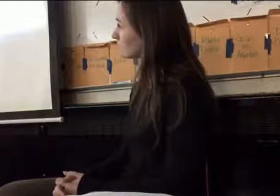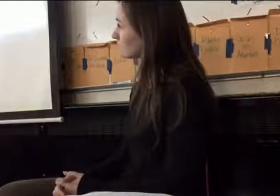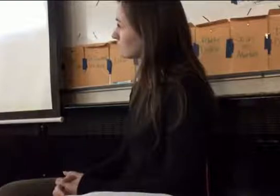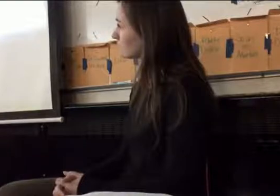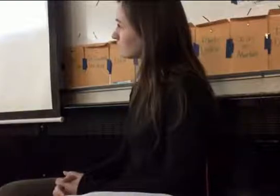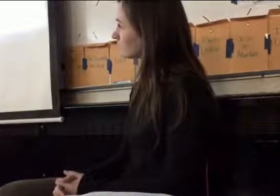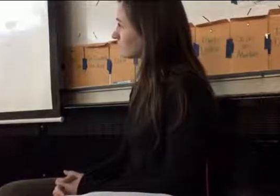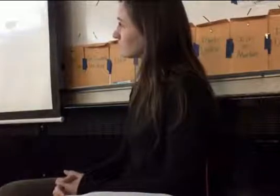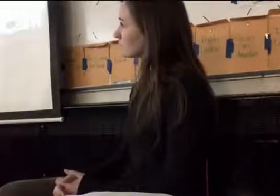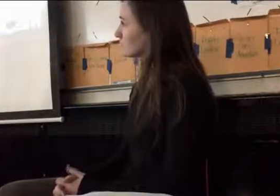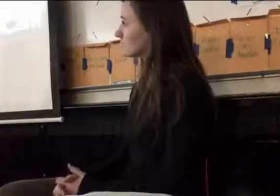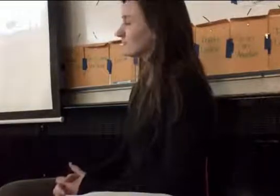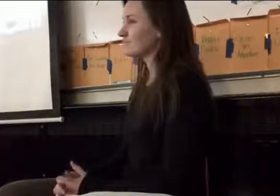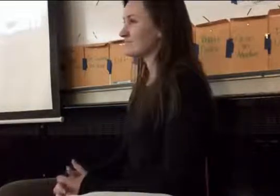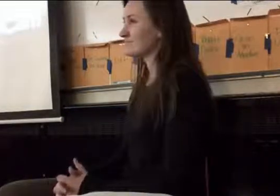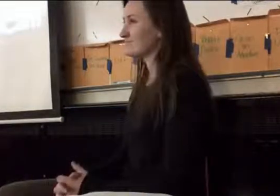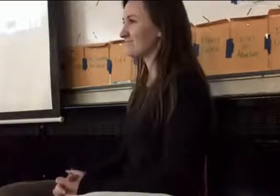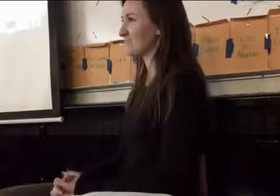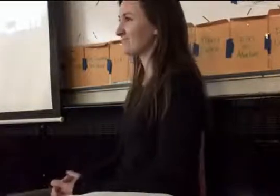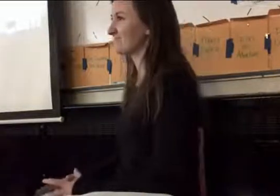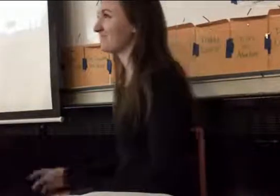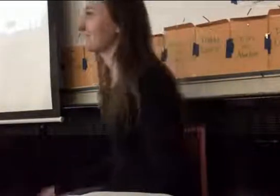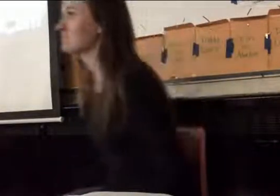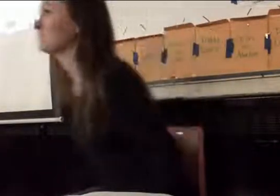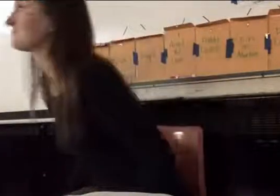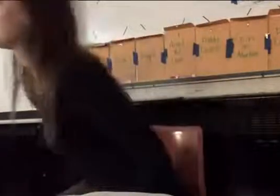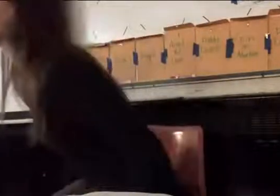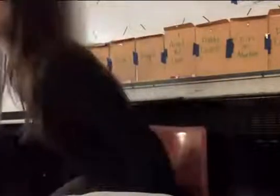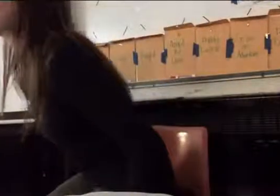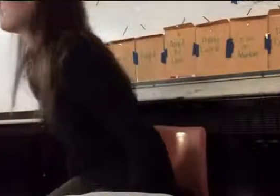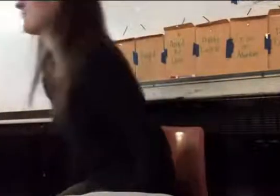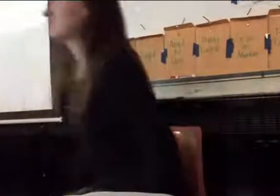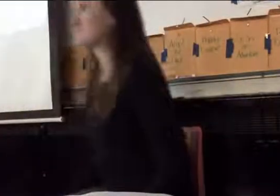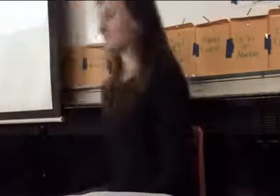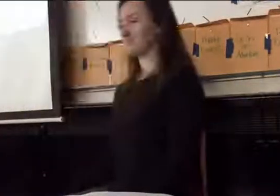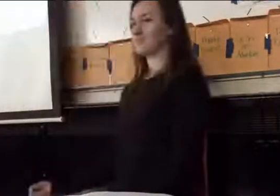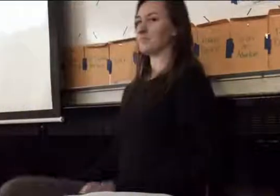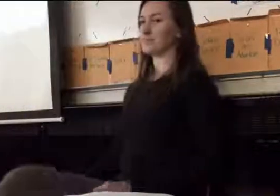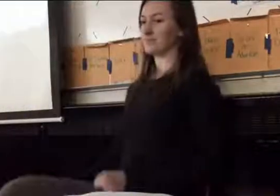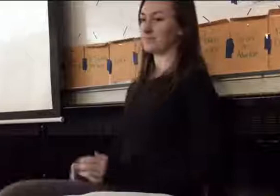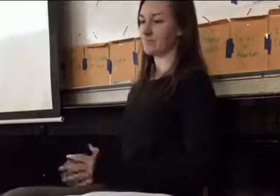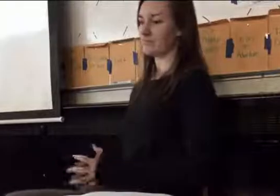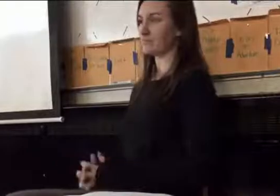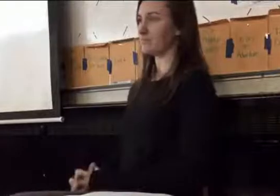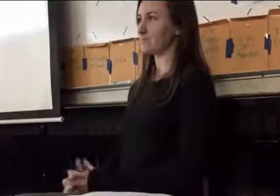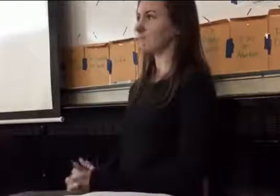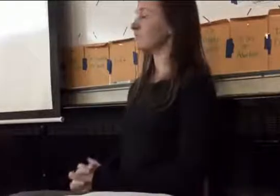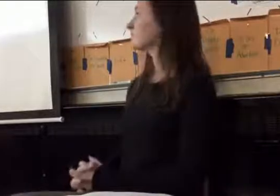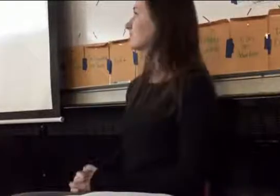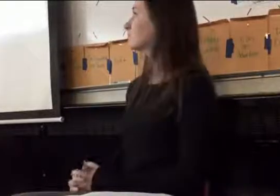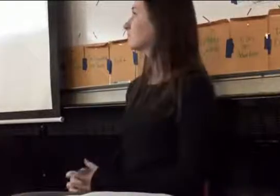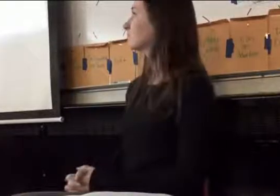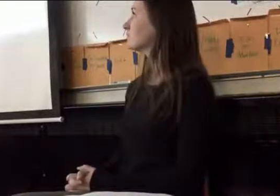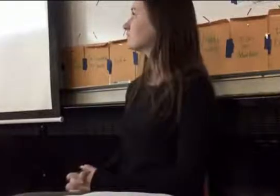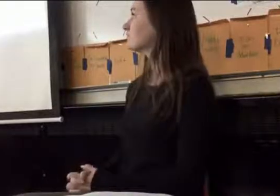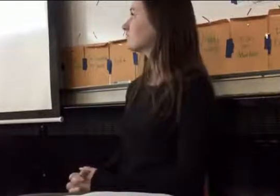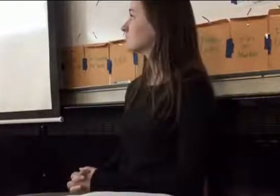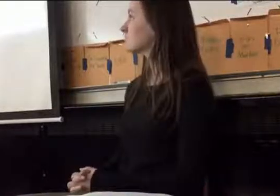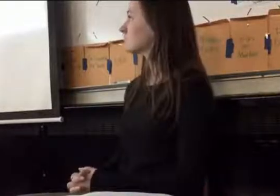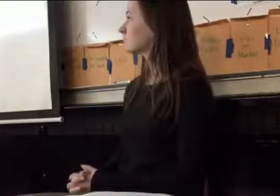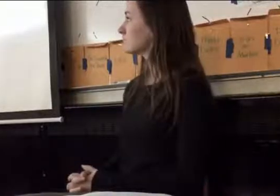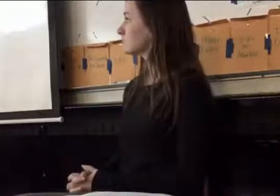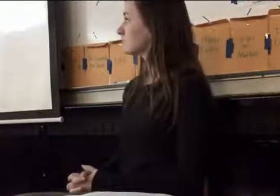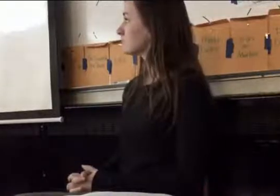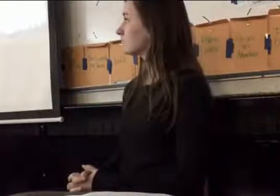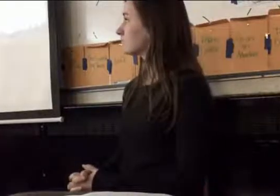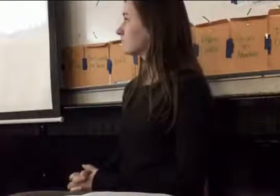there you can answer some questions. That one didn't incriminate you. I just want to make sure you understand you are welcome